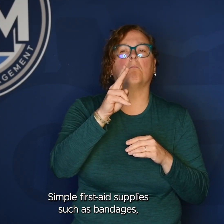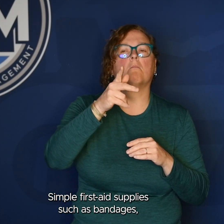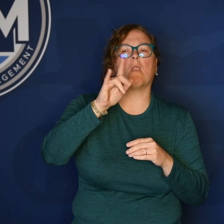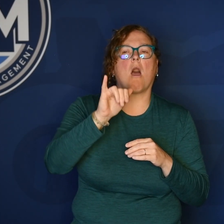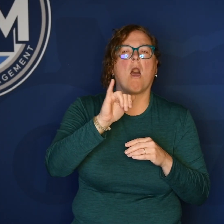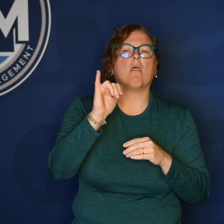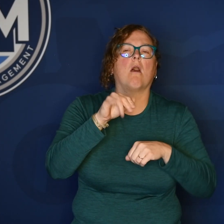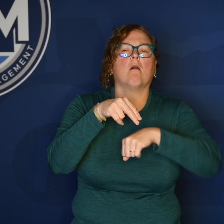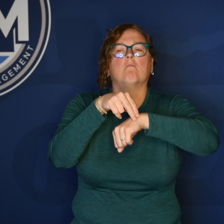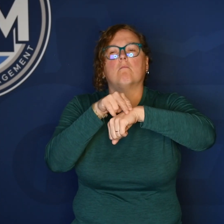bandages,